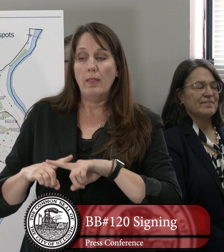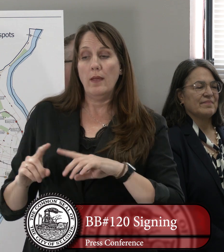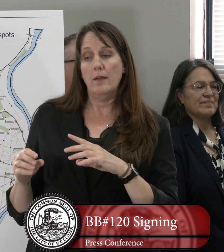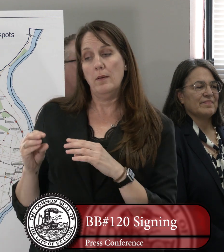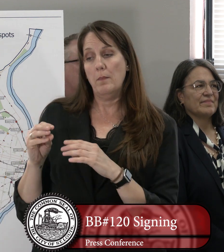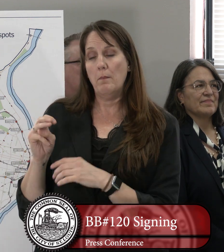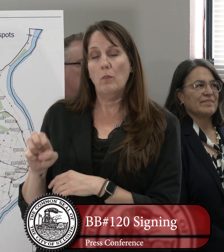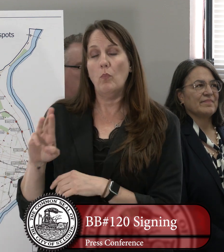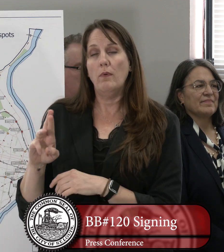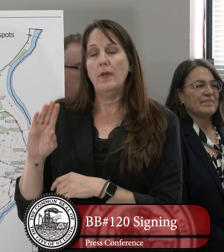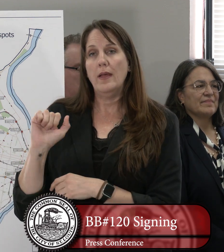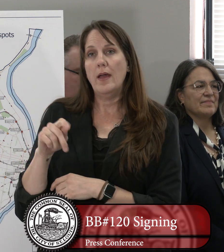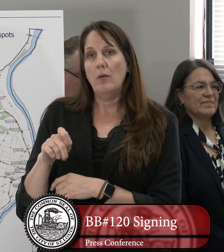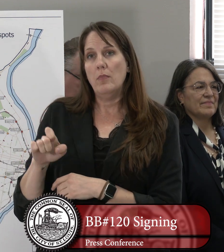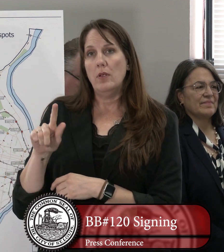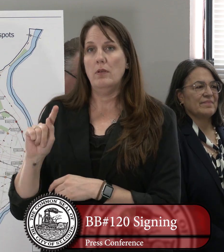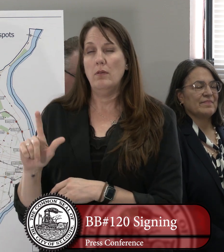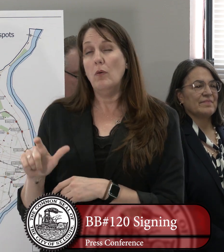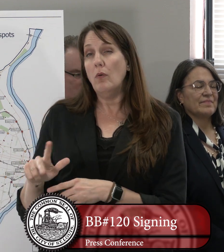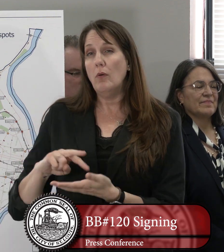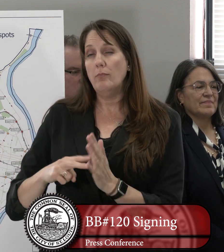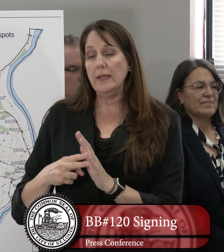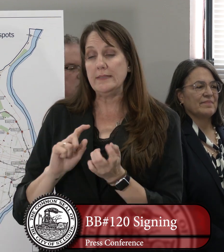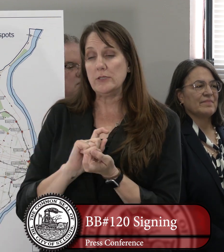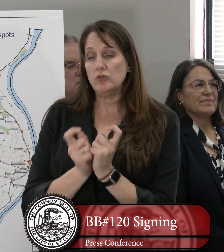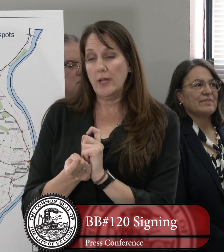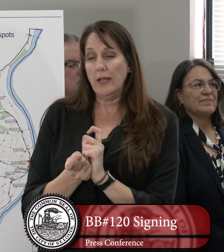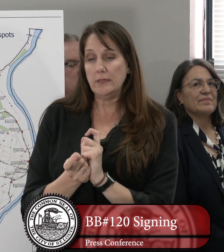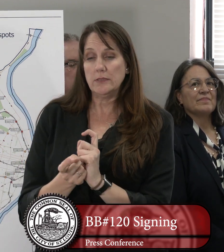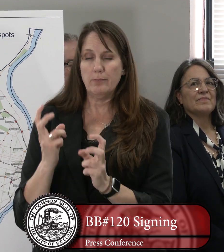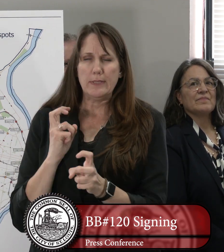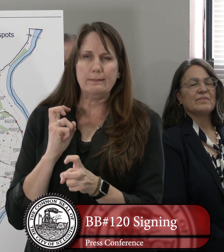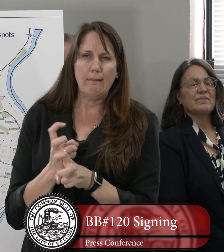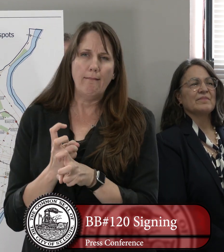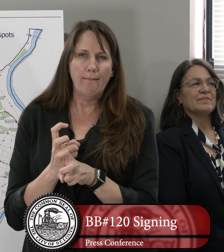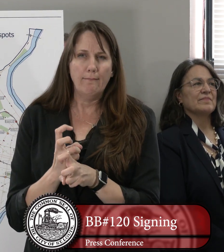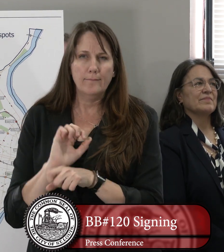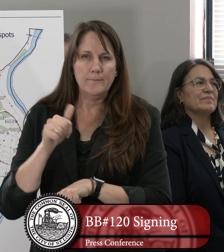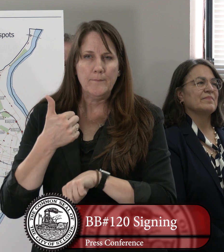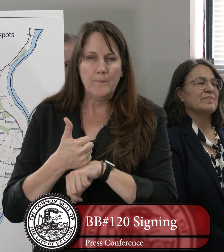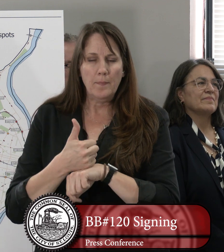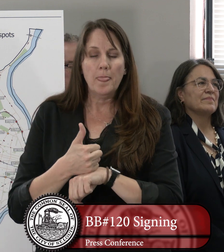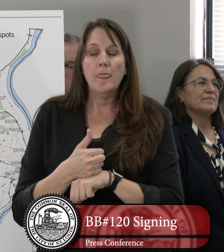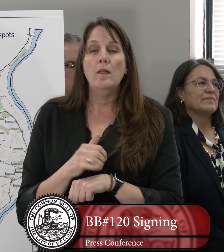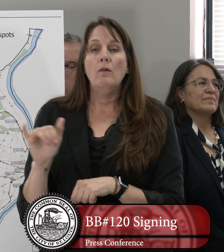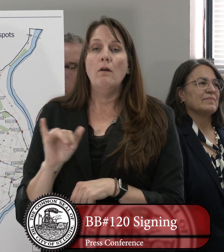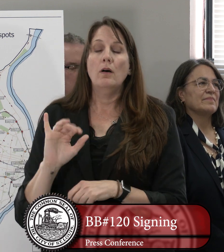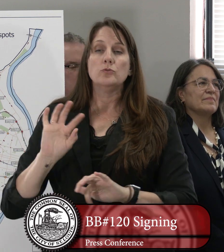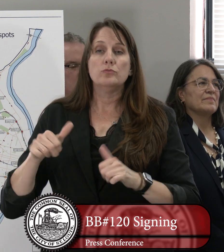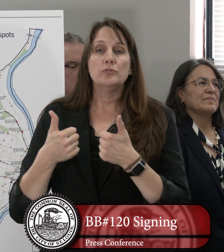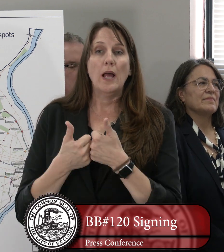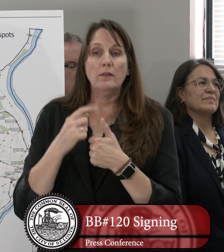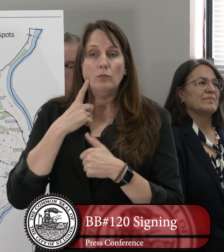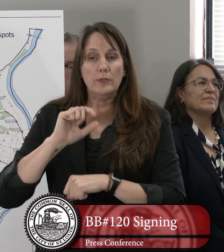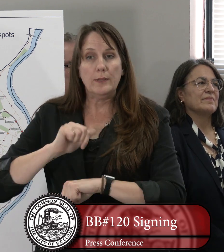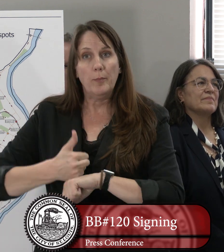these changes difficult to enact and has created challenges in implementation and challenges in